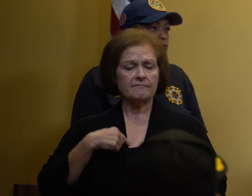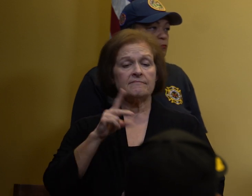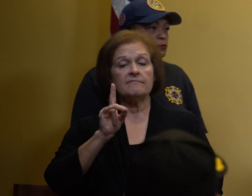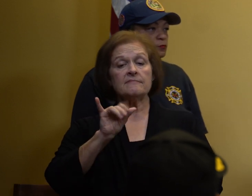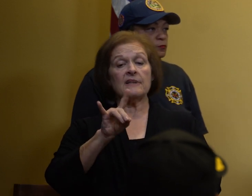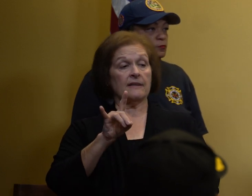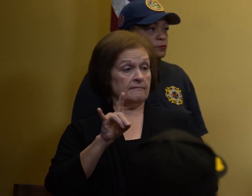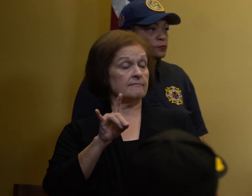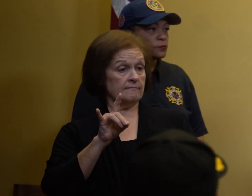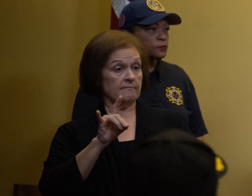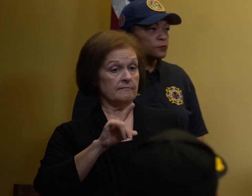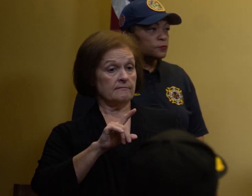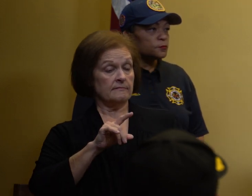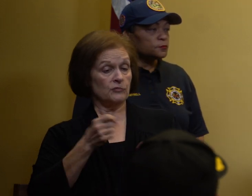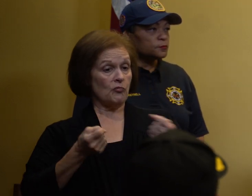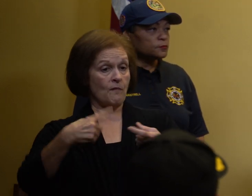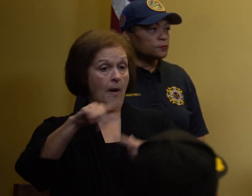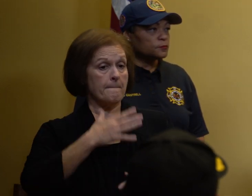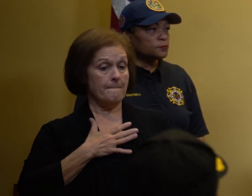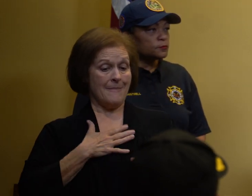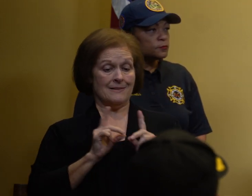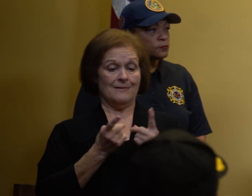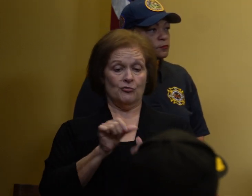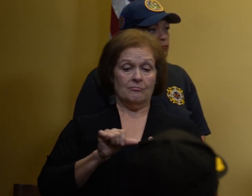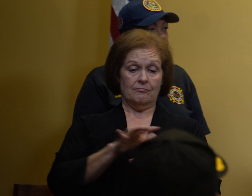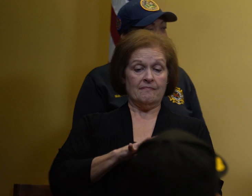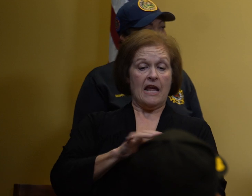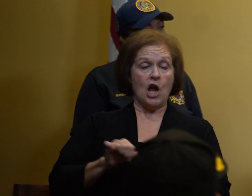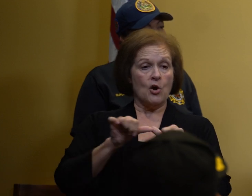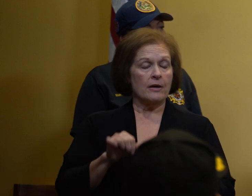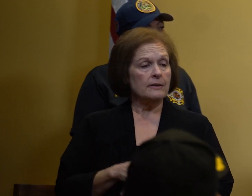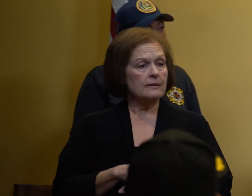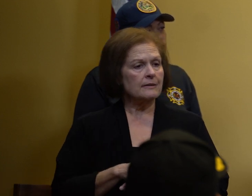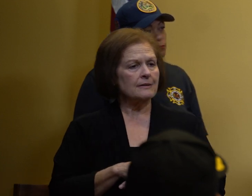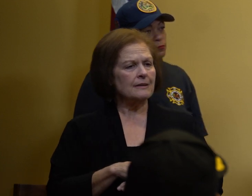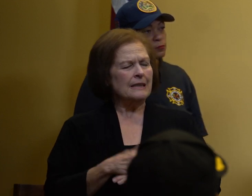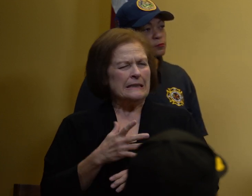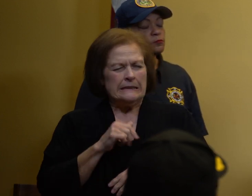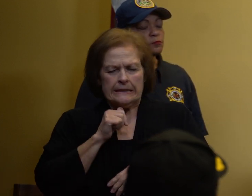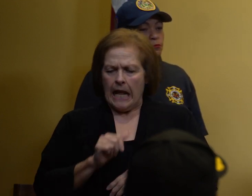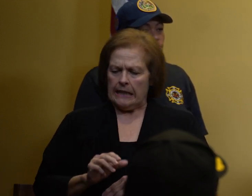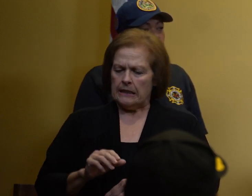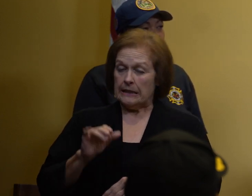this morning, my particular district, District D. I do want to encourage us all to not aim for 6 o'clock to be inside, but to be inside as early as you